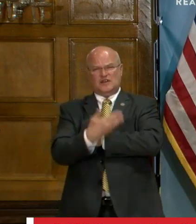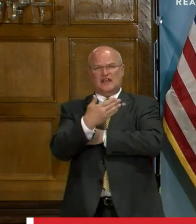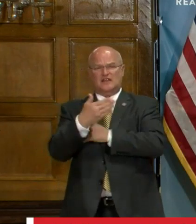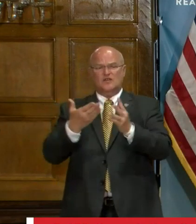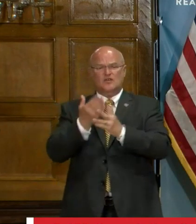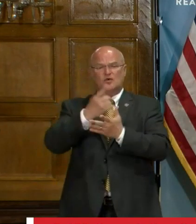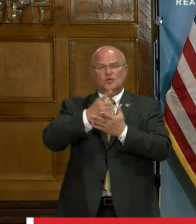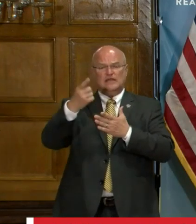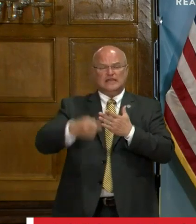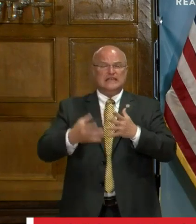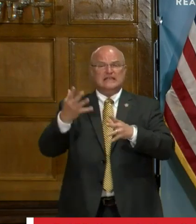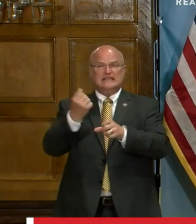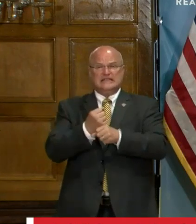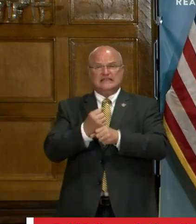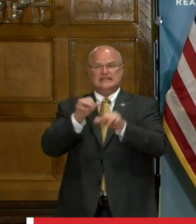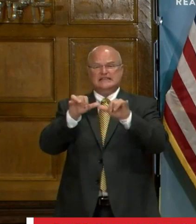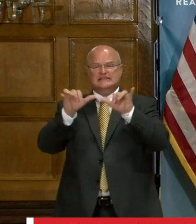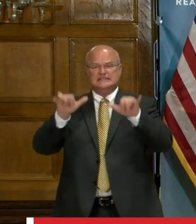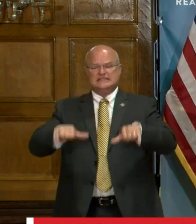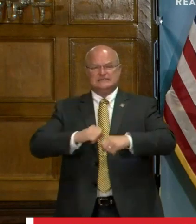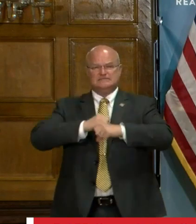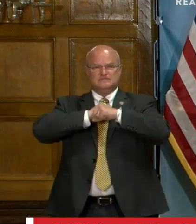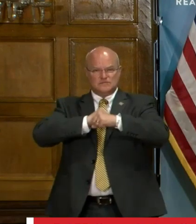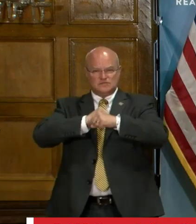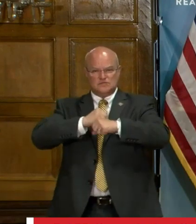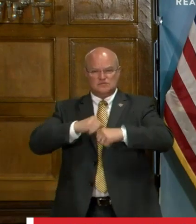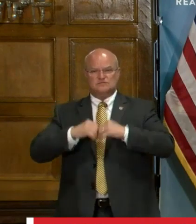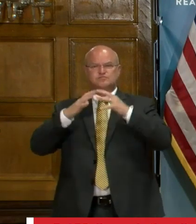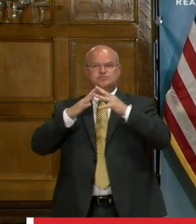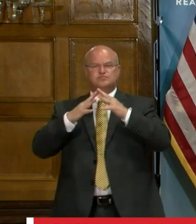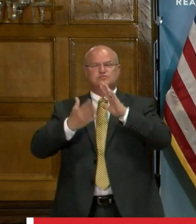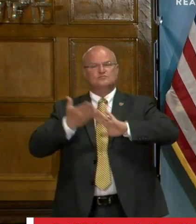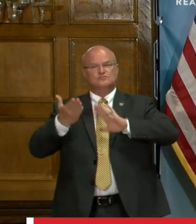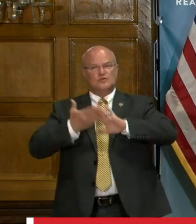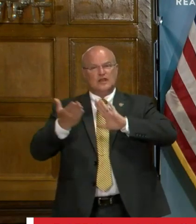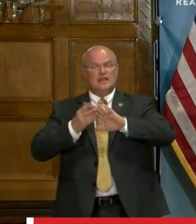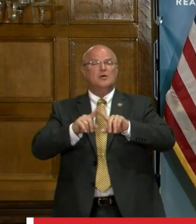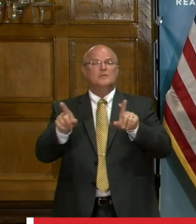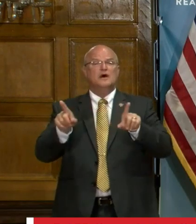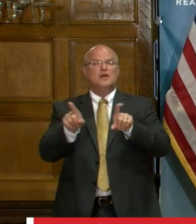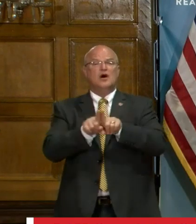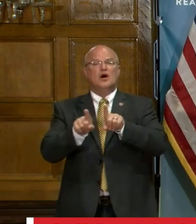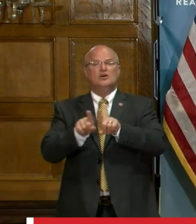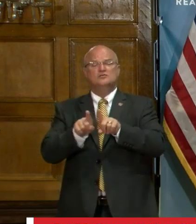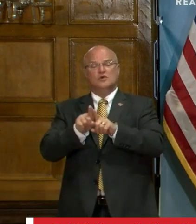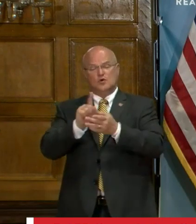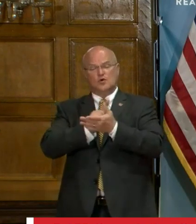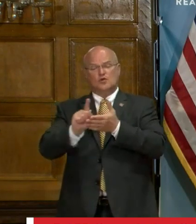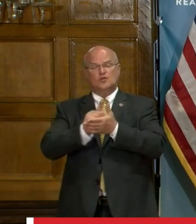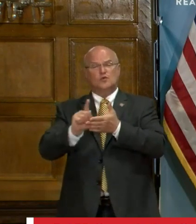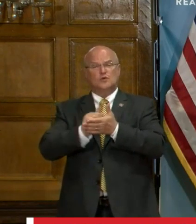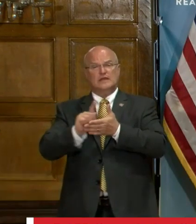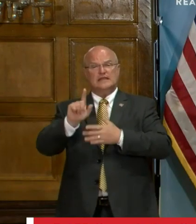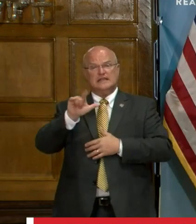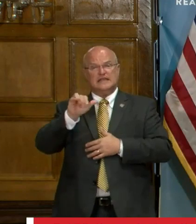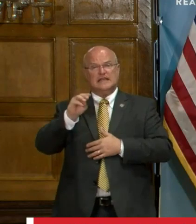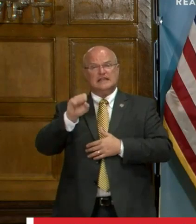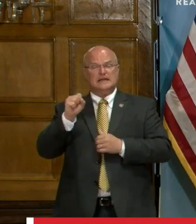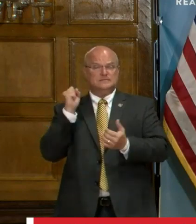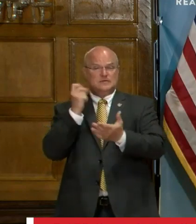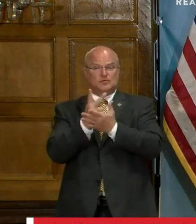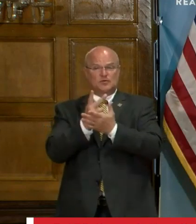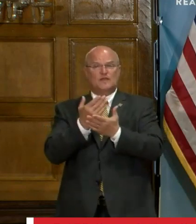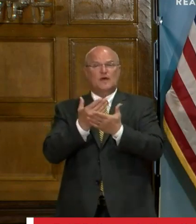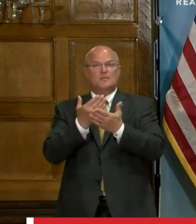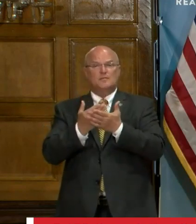through the weekends to get the system secure, up and running, but also the weekly claims approved so the money